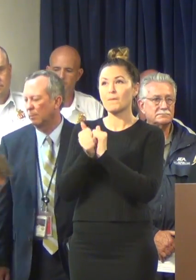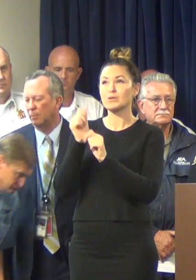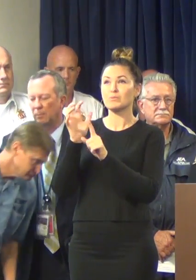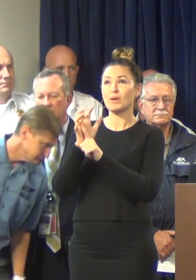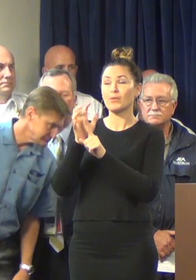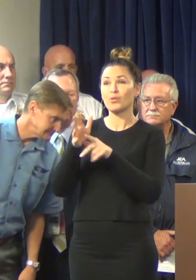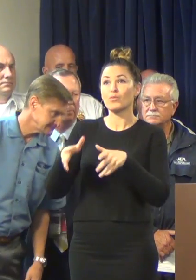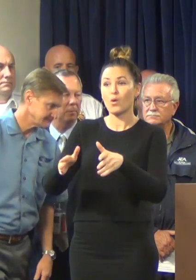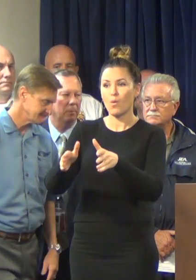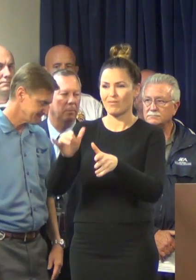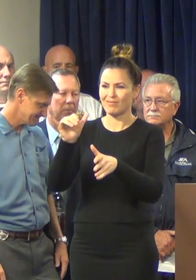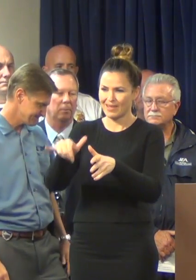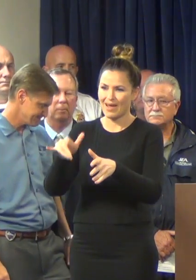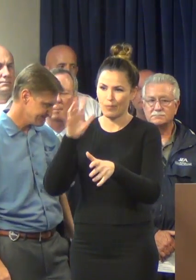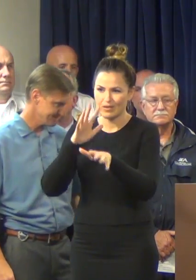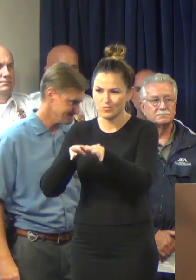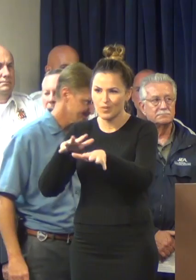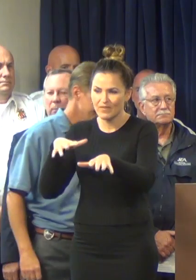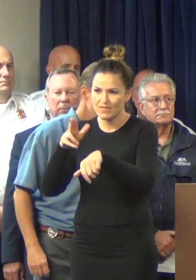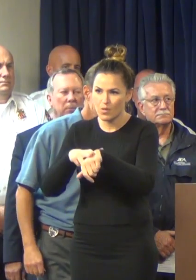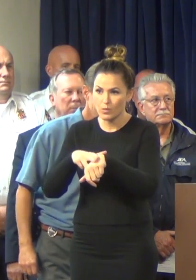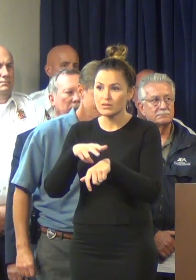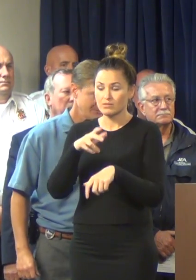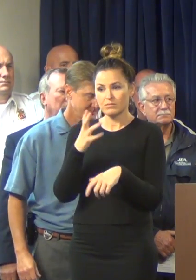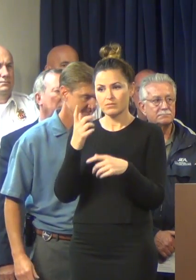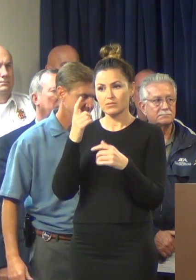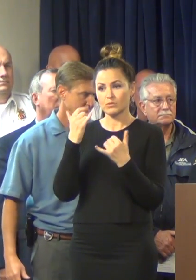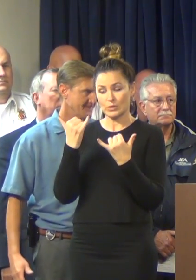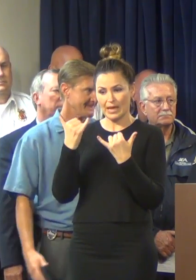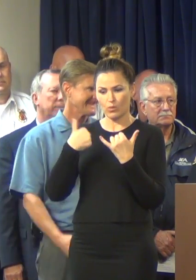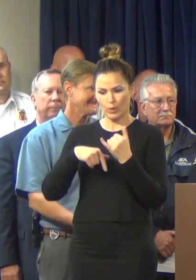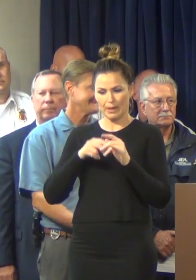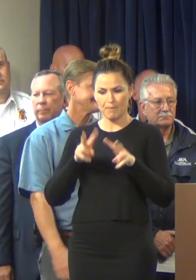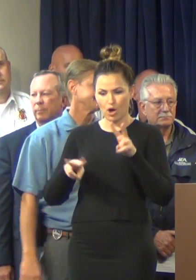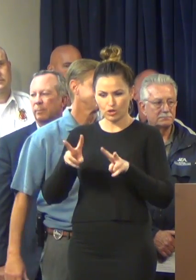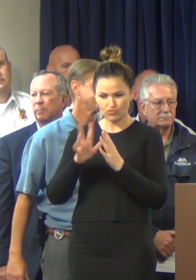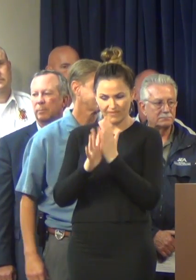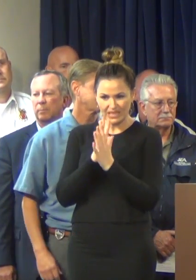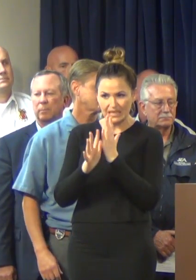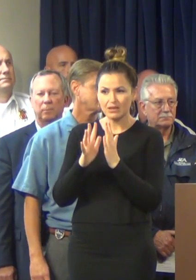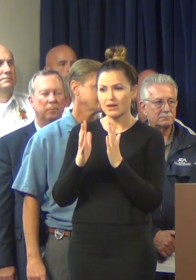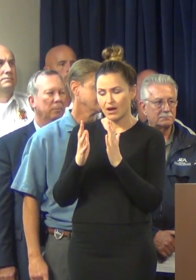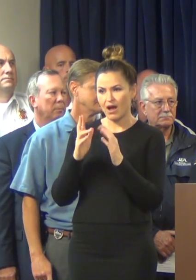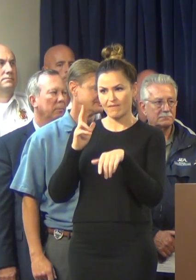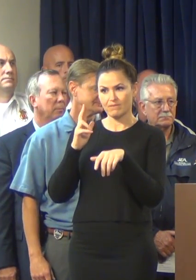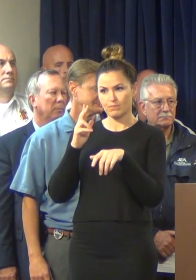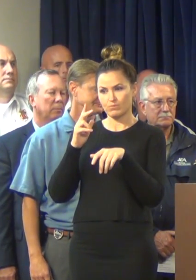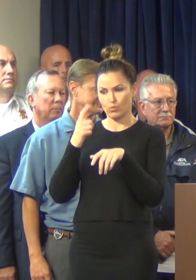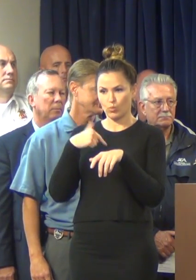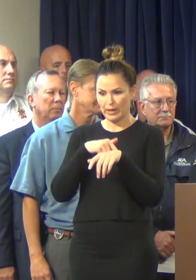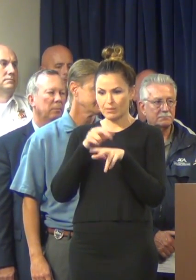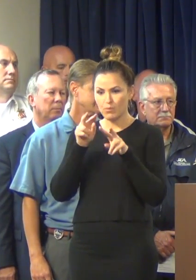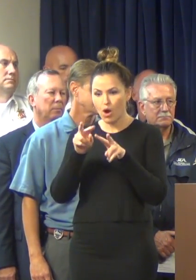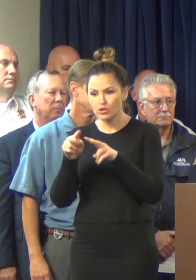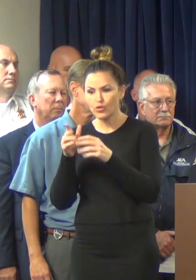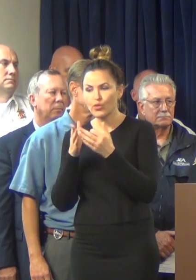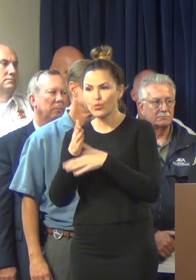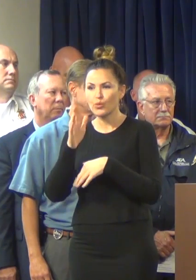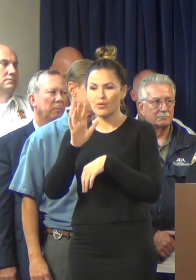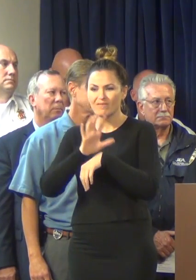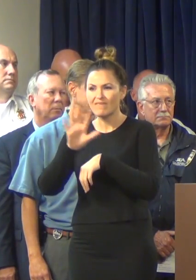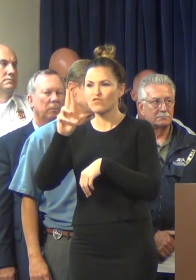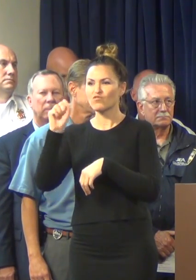are going to be the most filled up at this point. So what we've done all day is monitor traffic. Obviously, we monitored that through rush hour as well. We had a